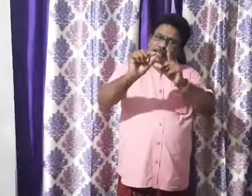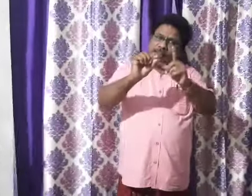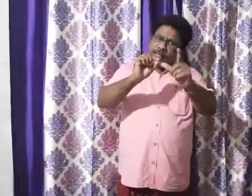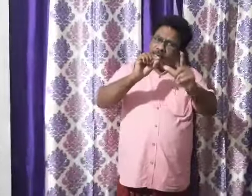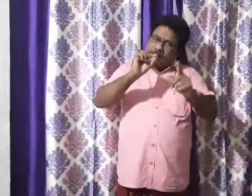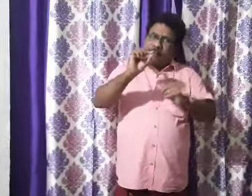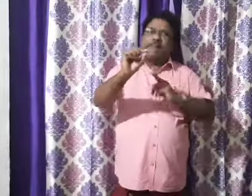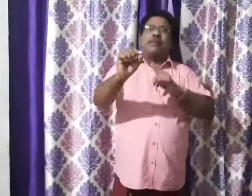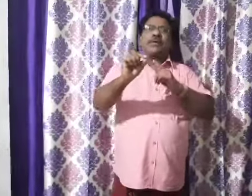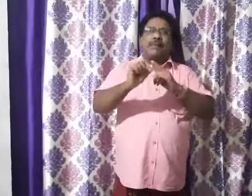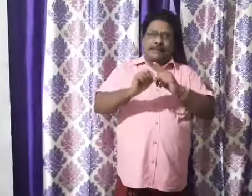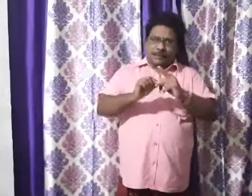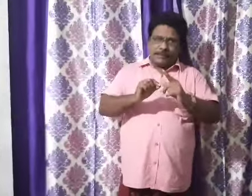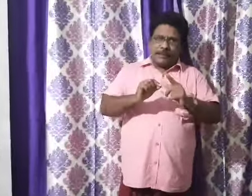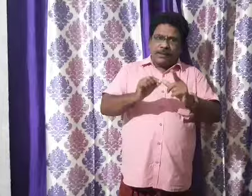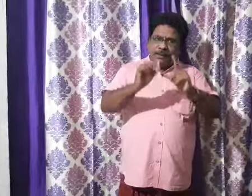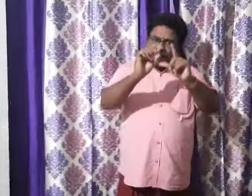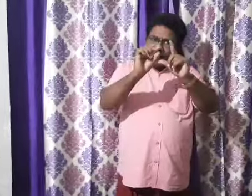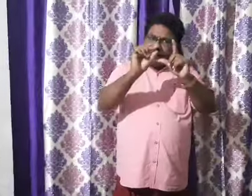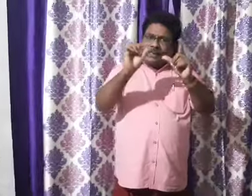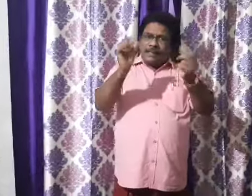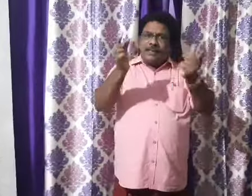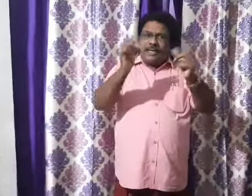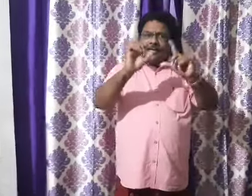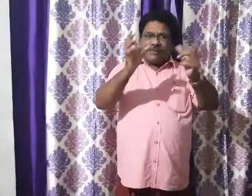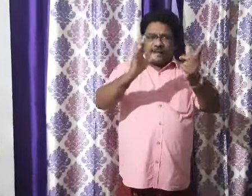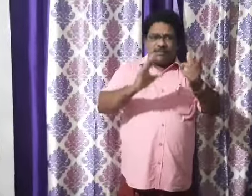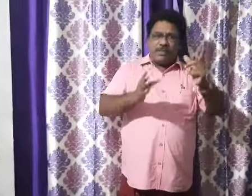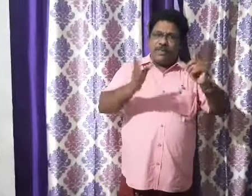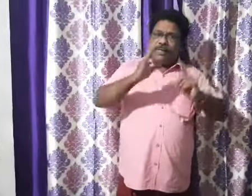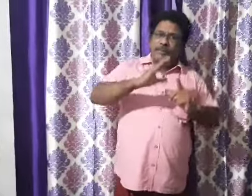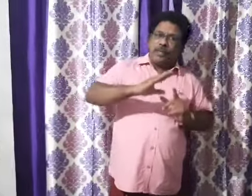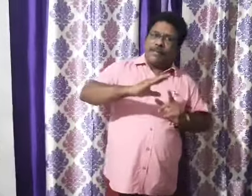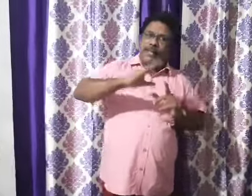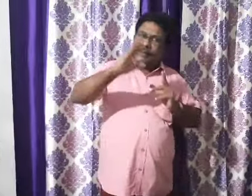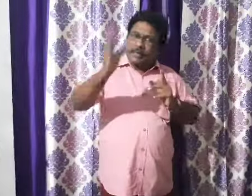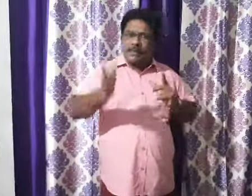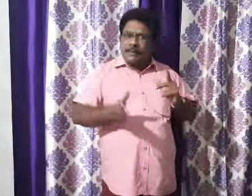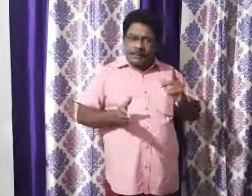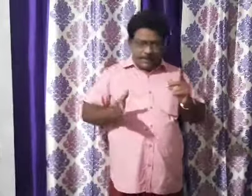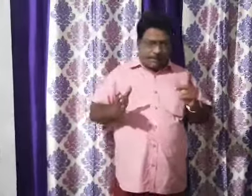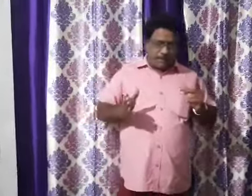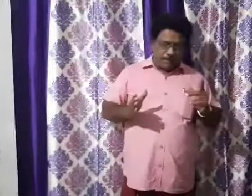very underemployment. Okay, there is a little difference between unemployment and underemployment.